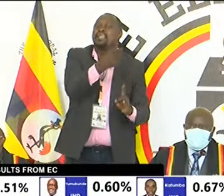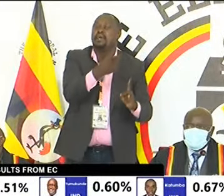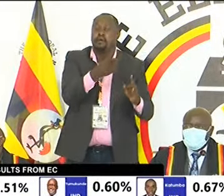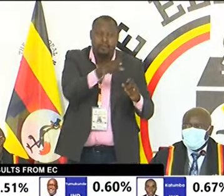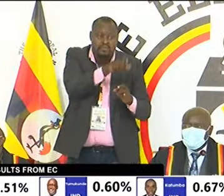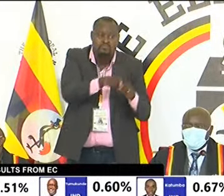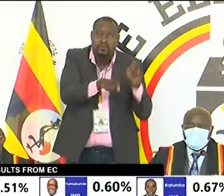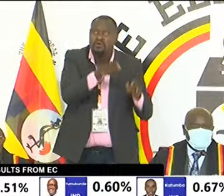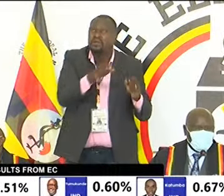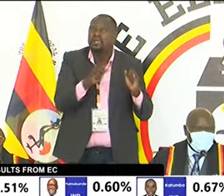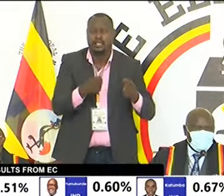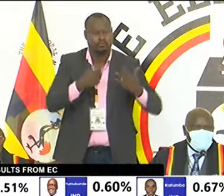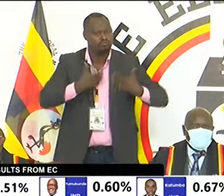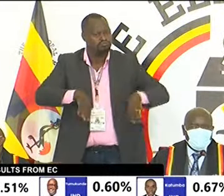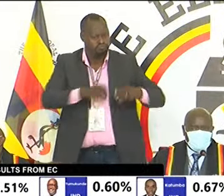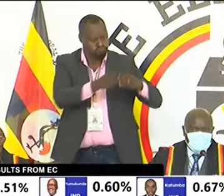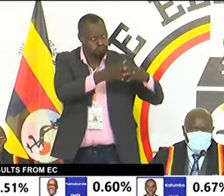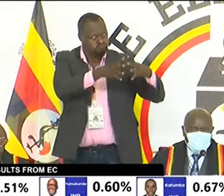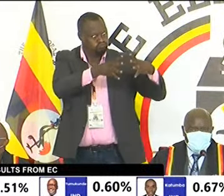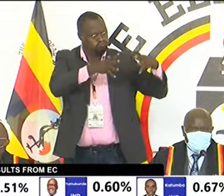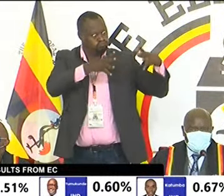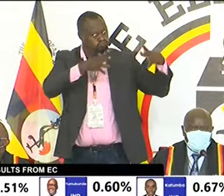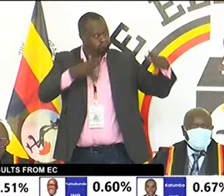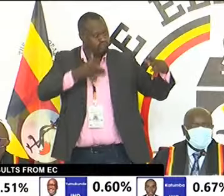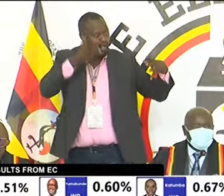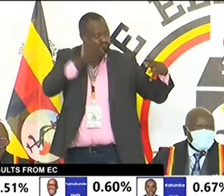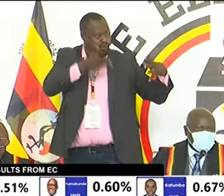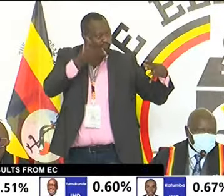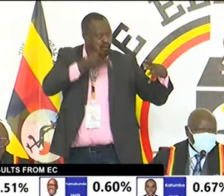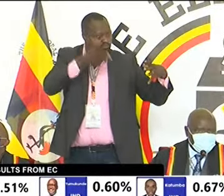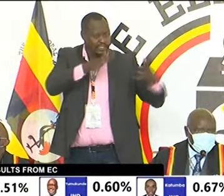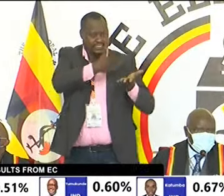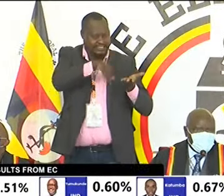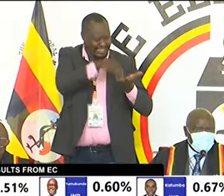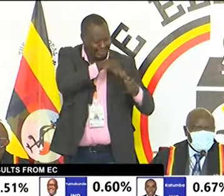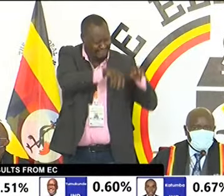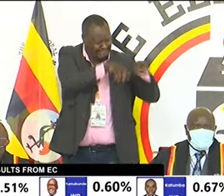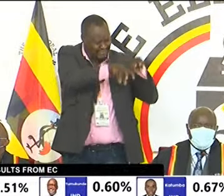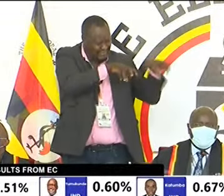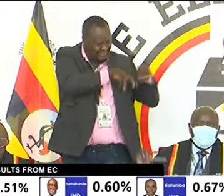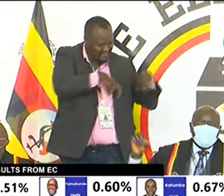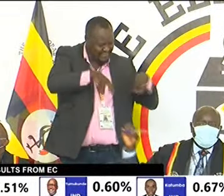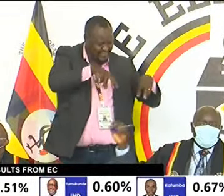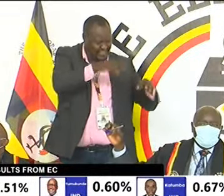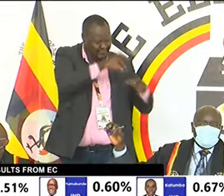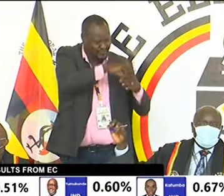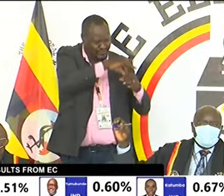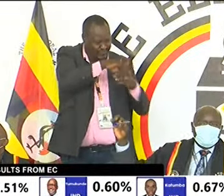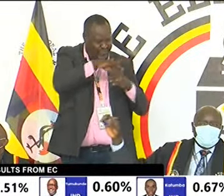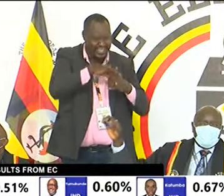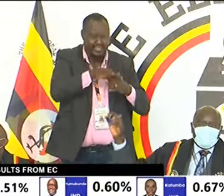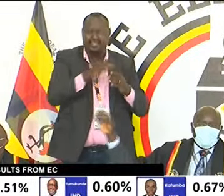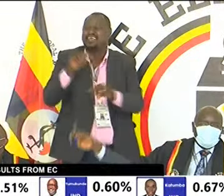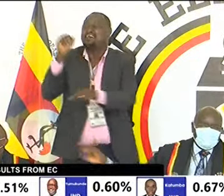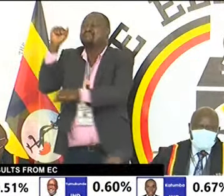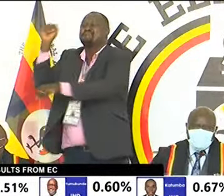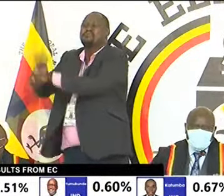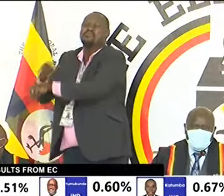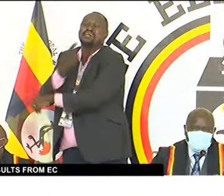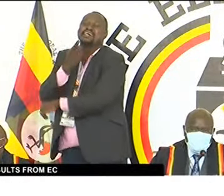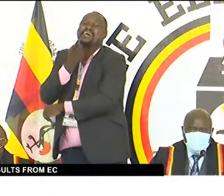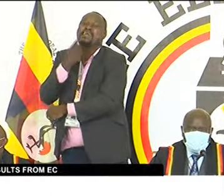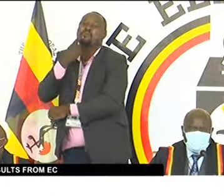has so many voters and polling stations than the combined entire Karamoja